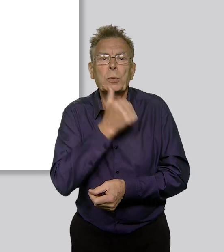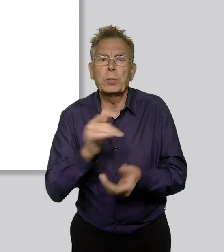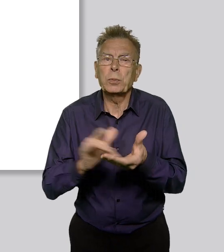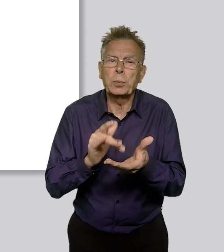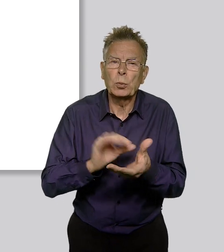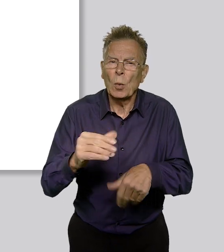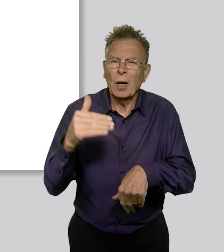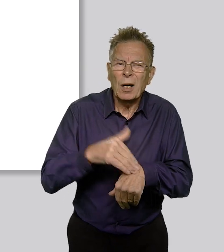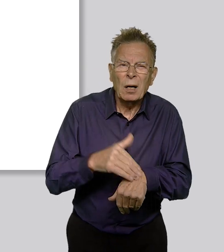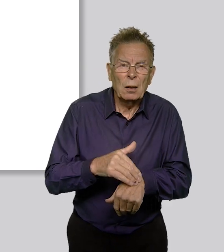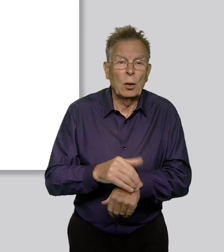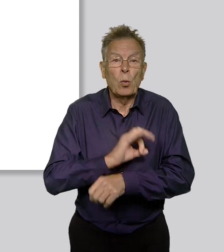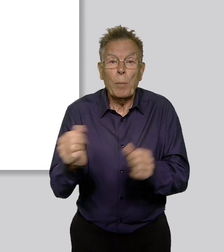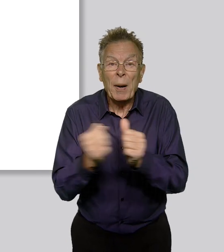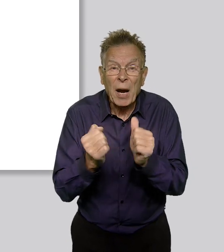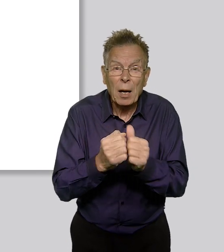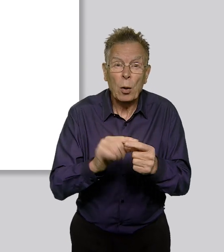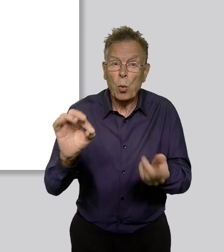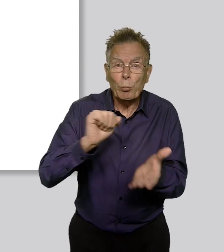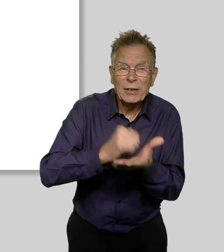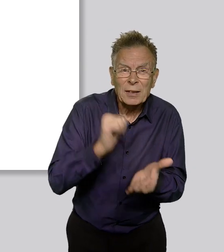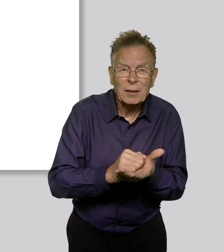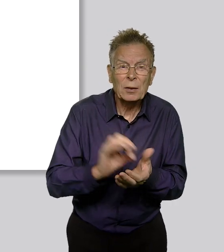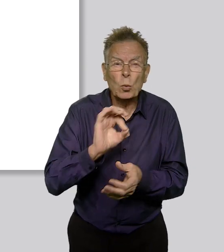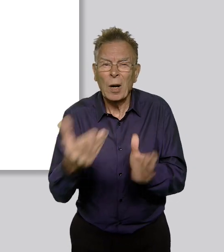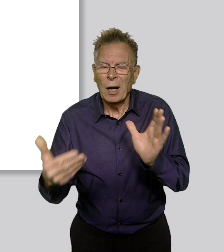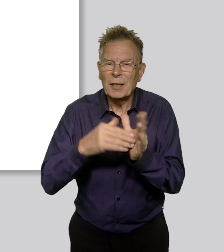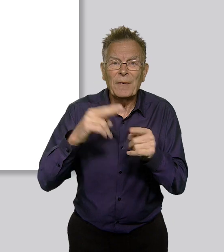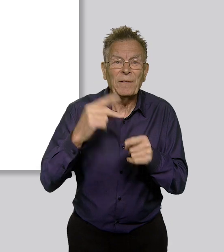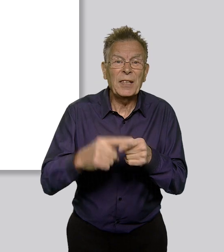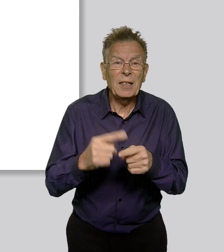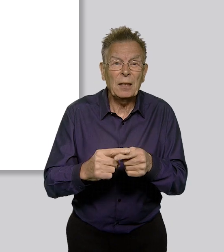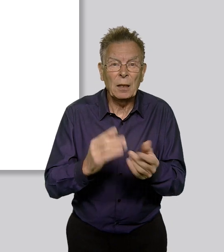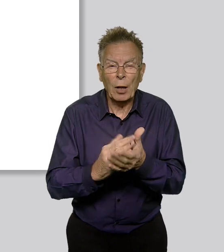and easy to use, with no hassle of extra paperwork, printing